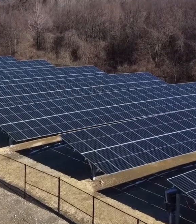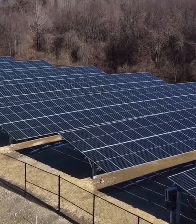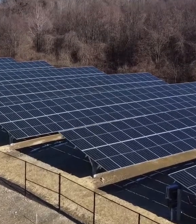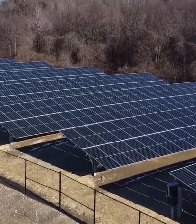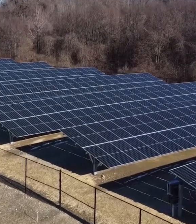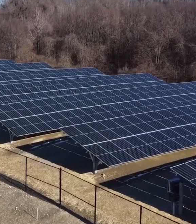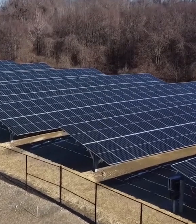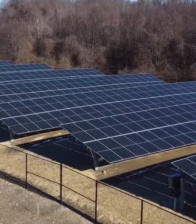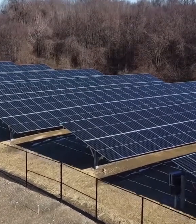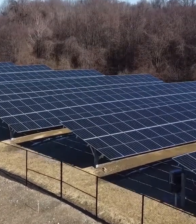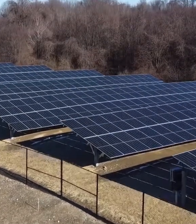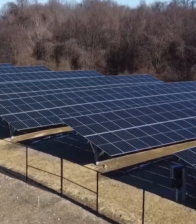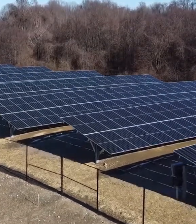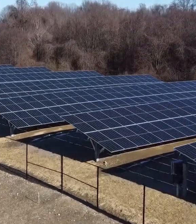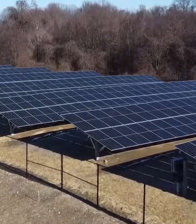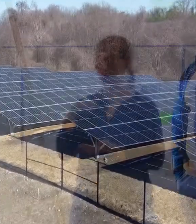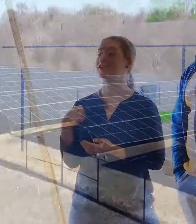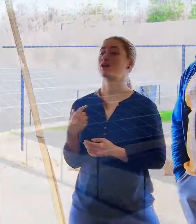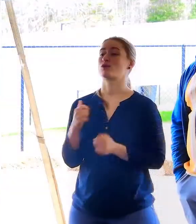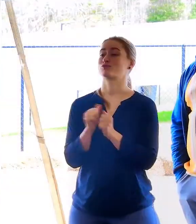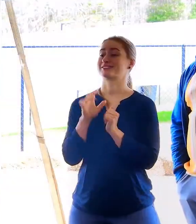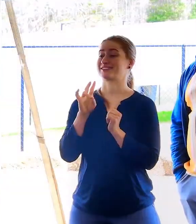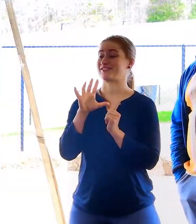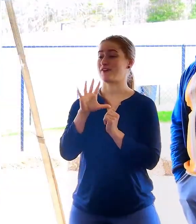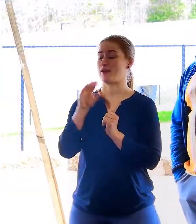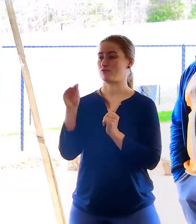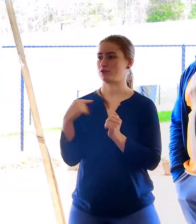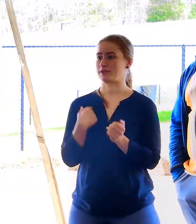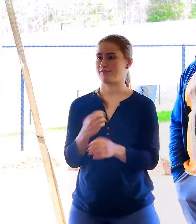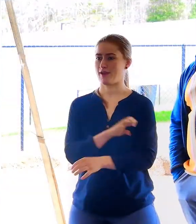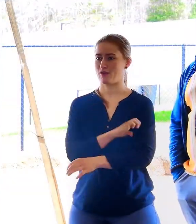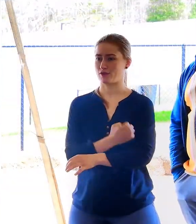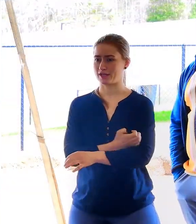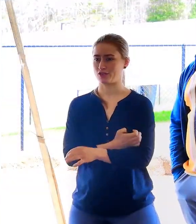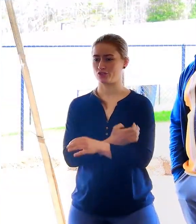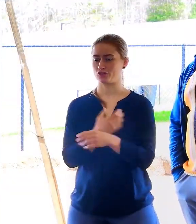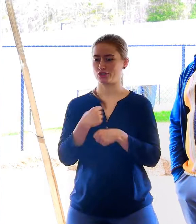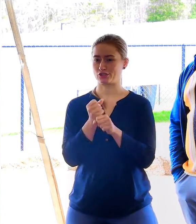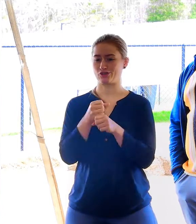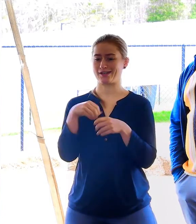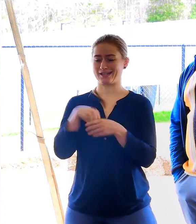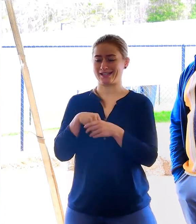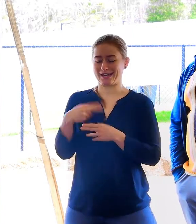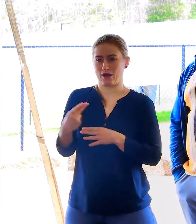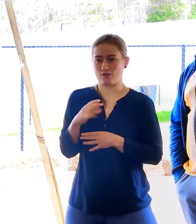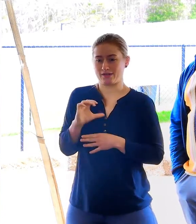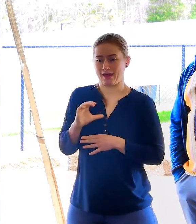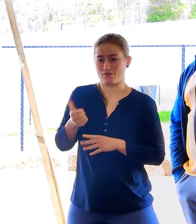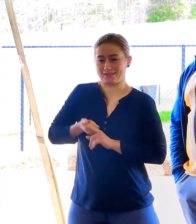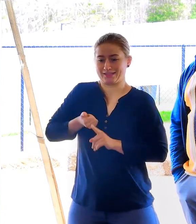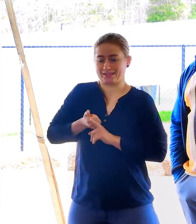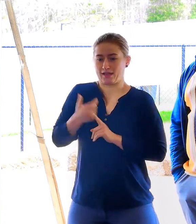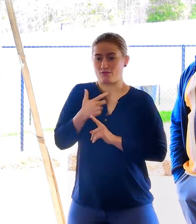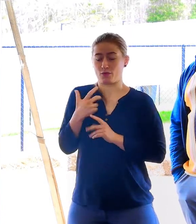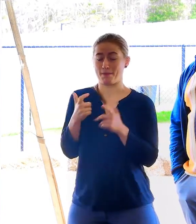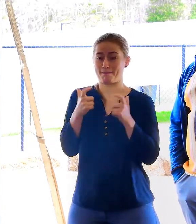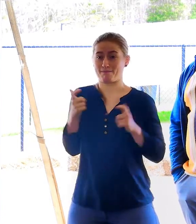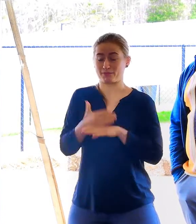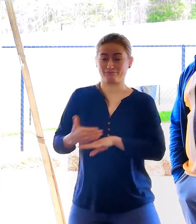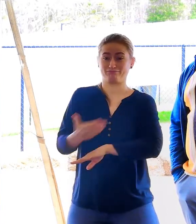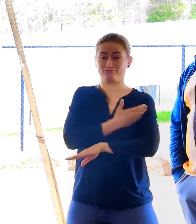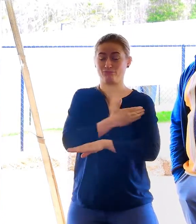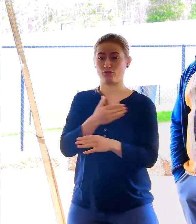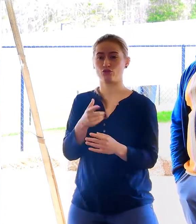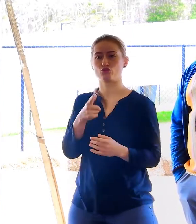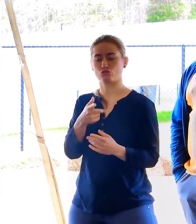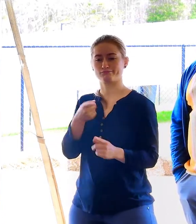usage. With 75% of our energy generated in Howard County, we're taking a giant leap toward